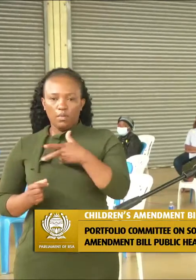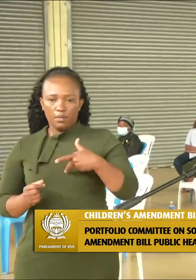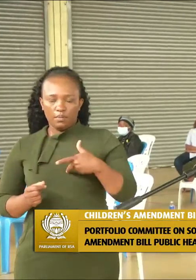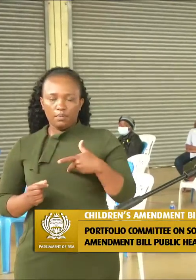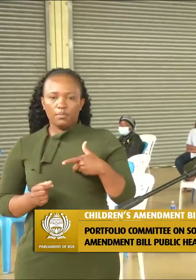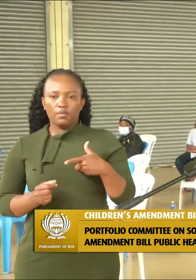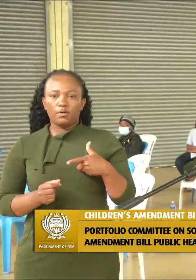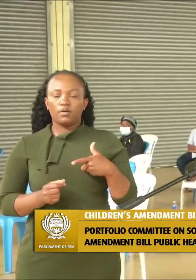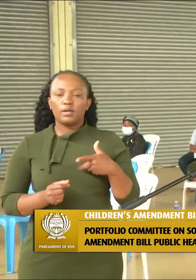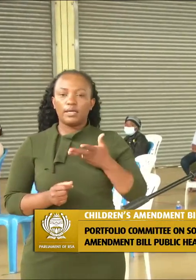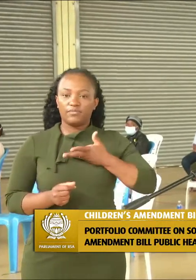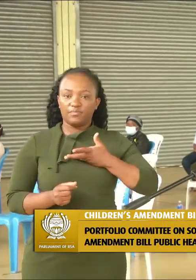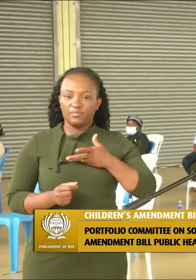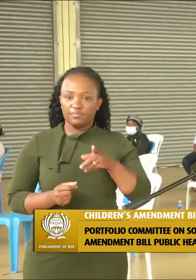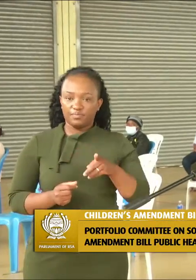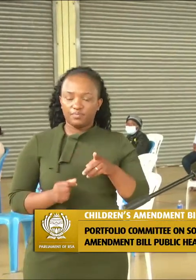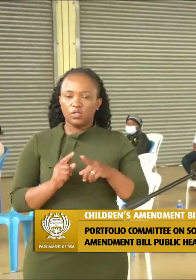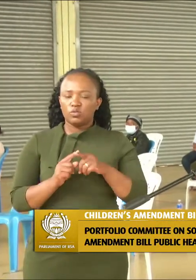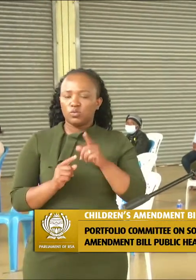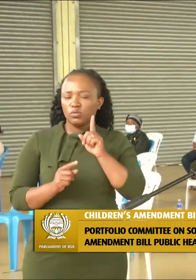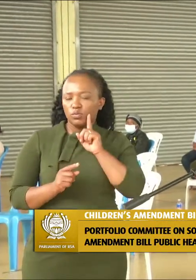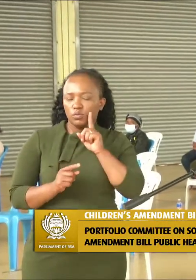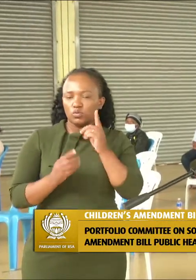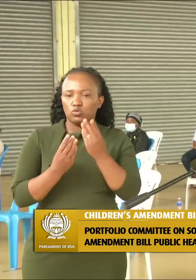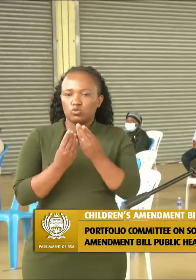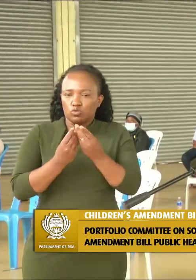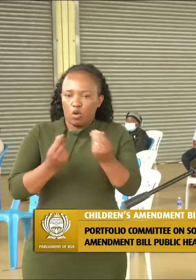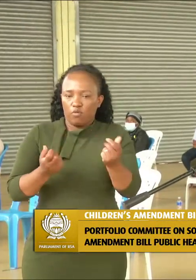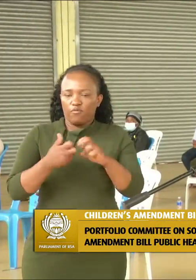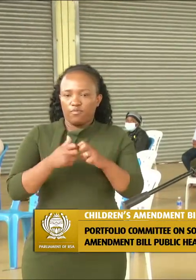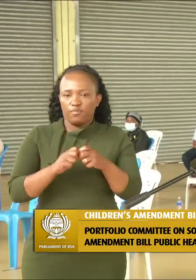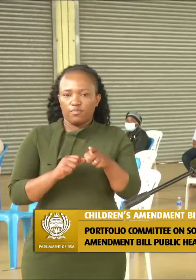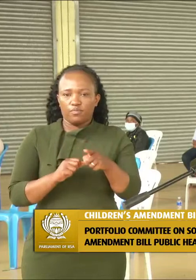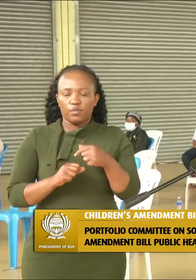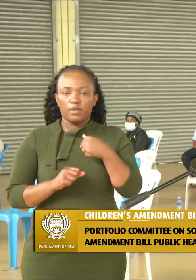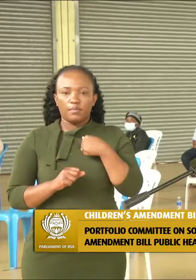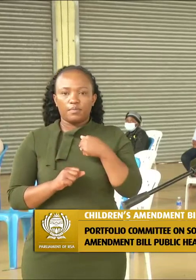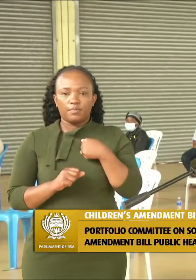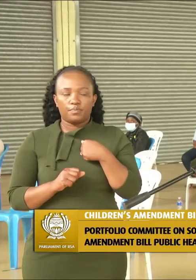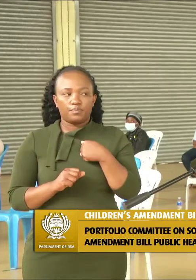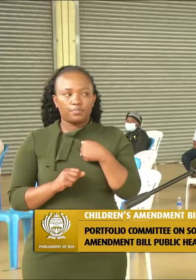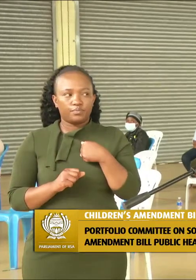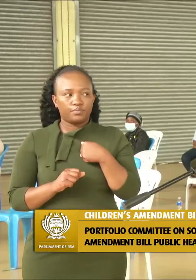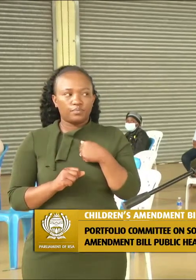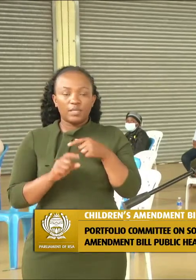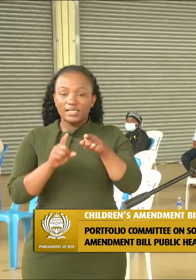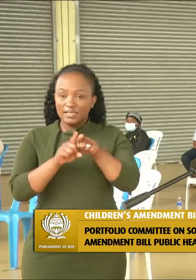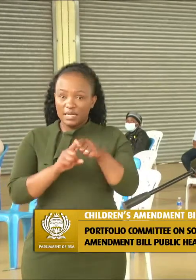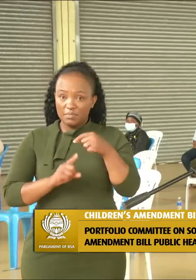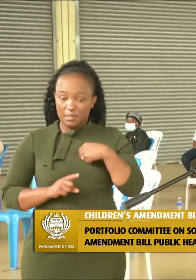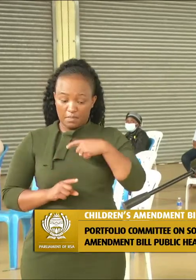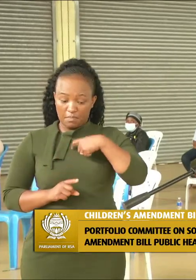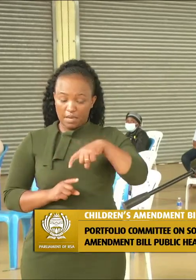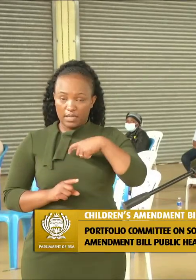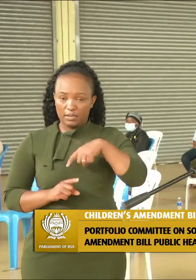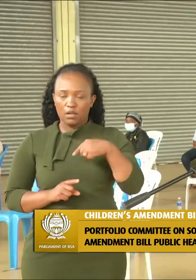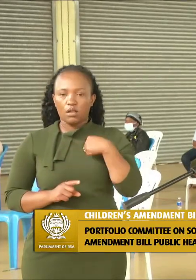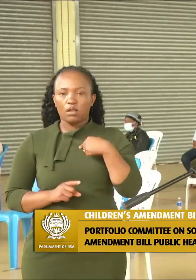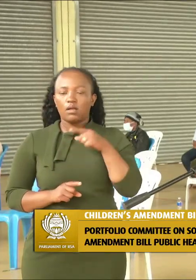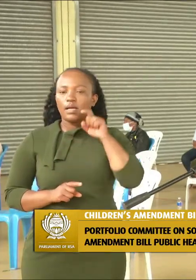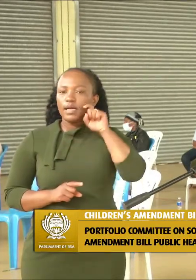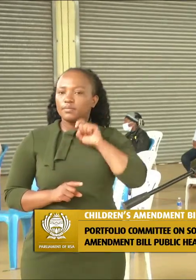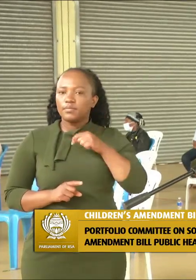to re-look at the way things are. I have also been through a personal situation of my own where I'm a foster